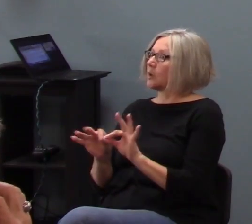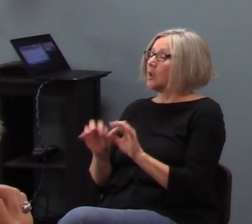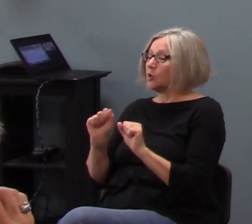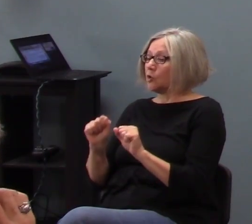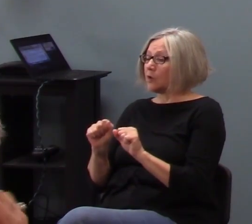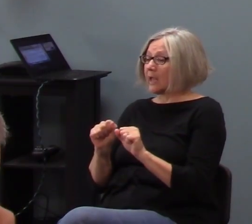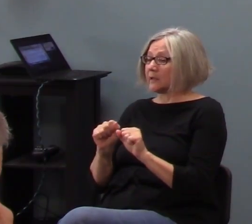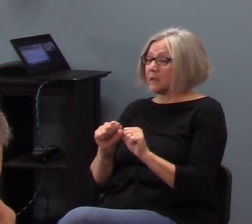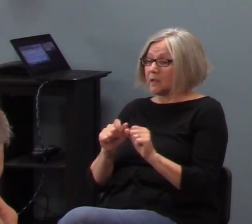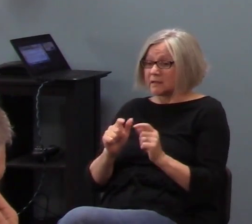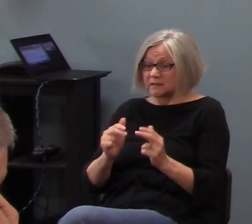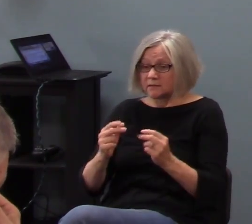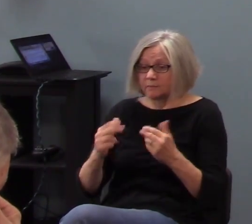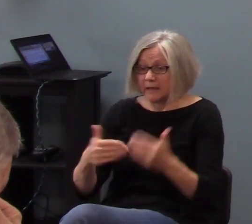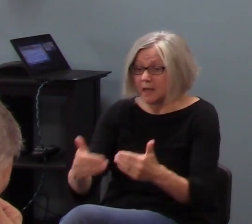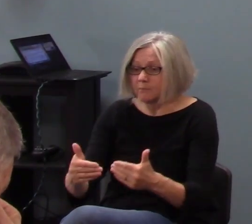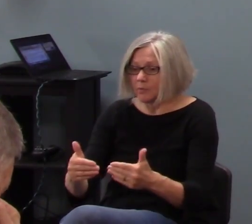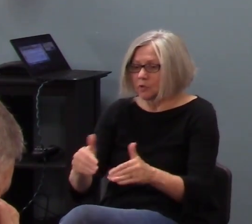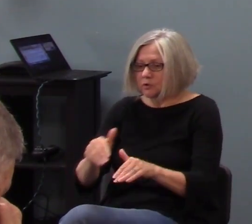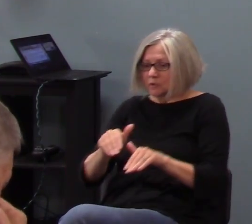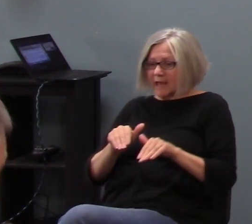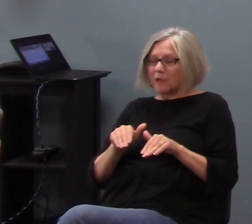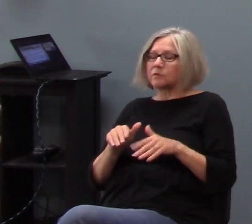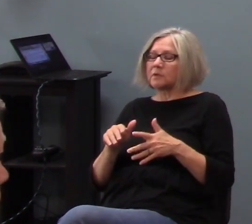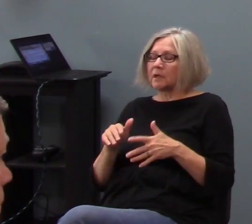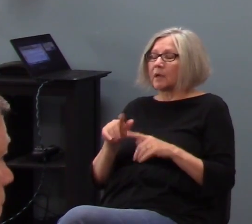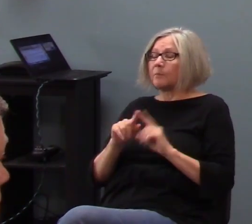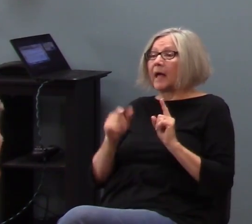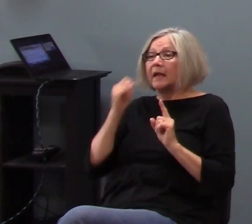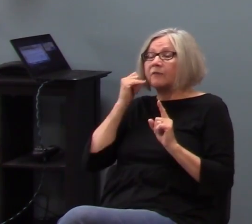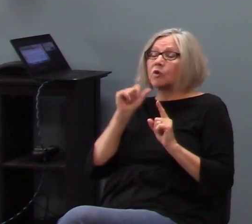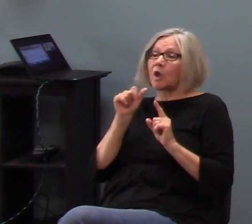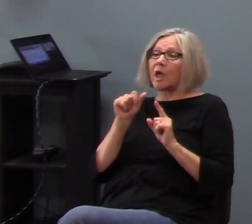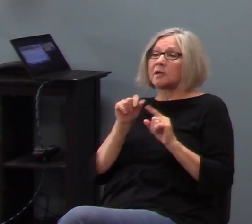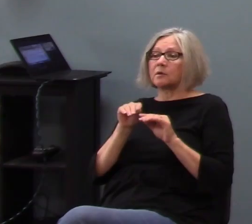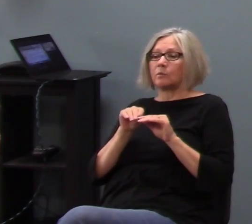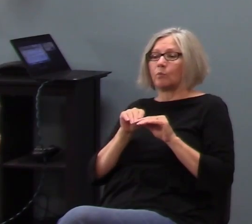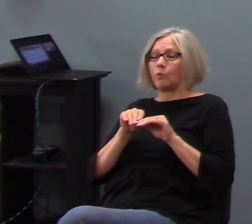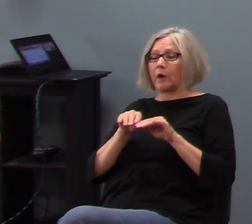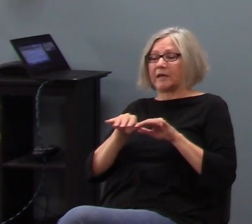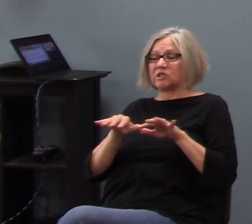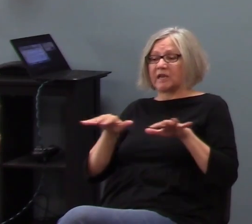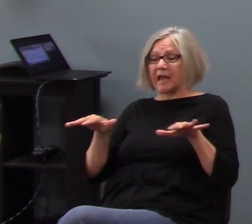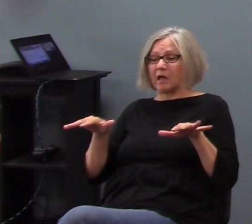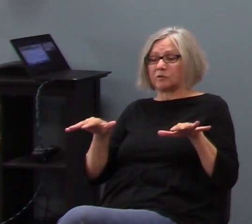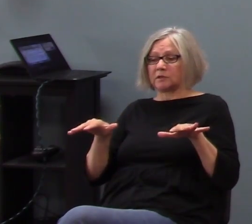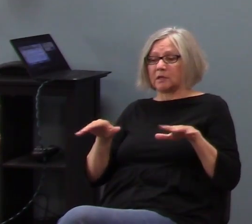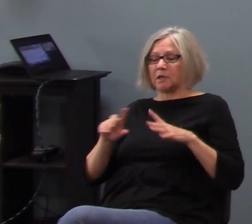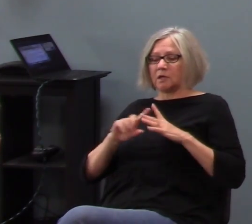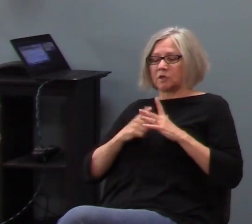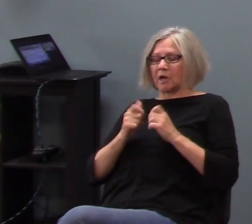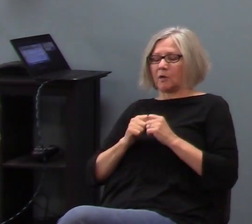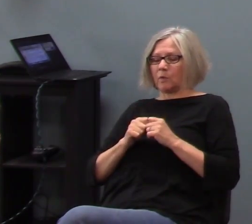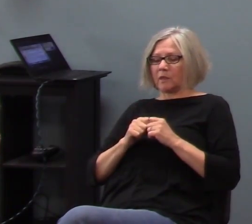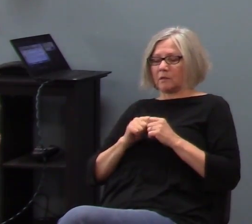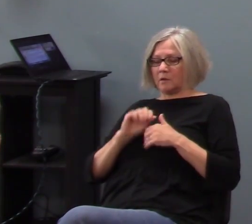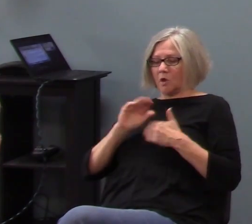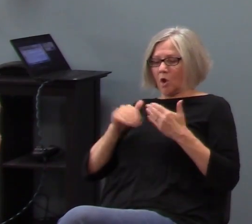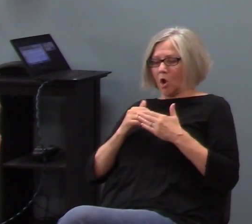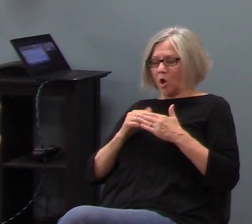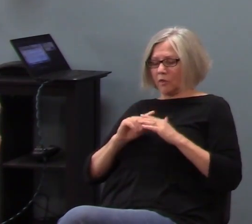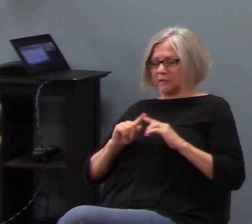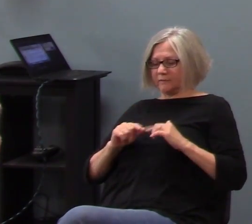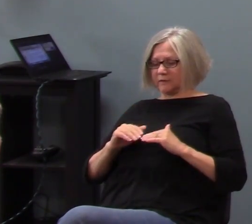slow down, but if you are not slowly, gradually branching out by species like this, if you start with all the differences at the